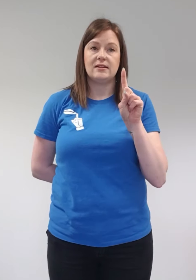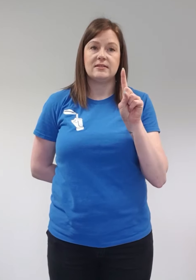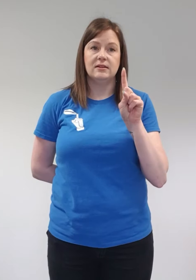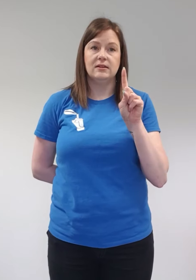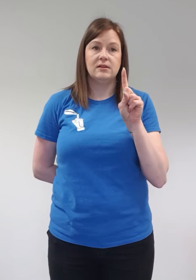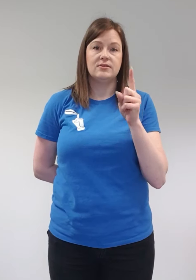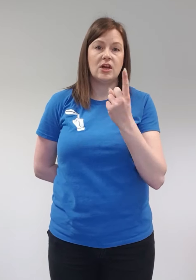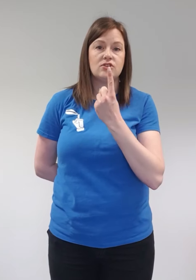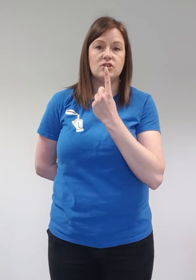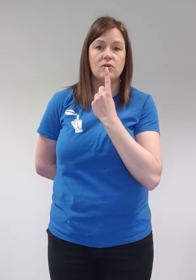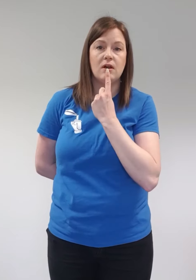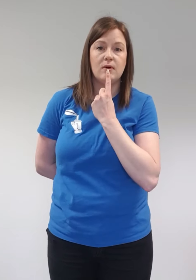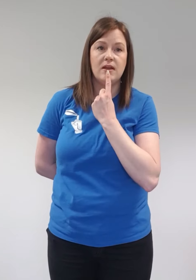index touches your lower lip,